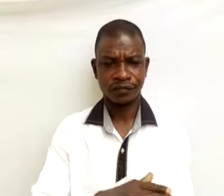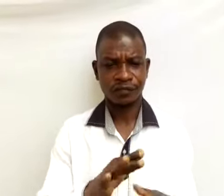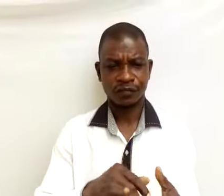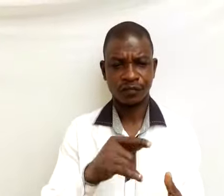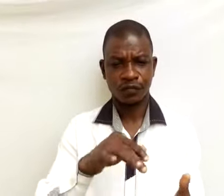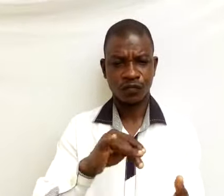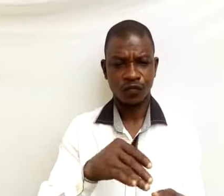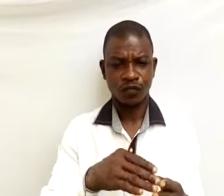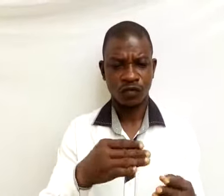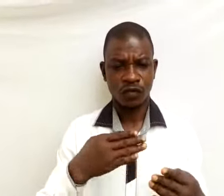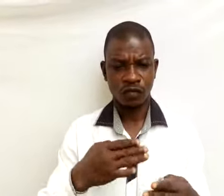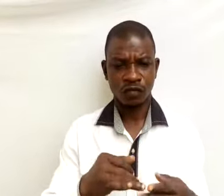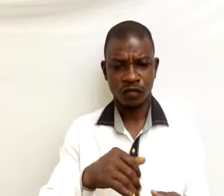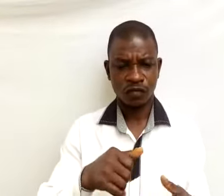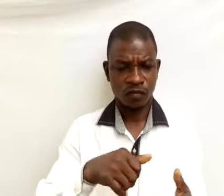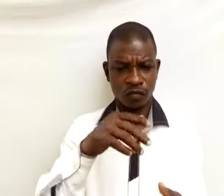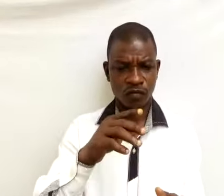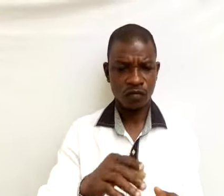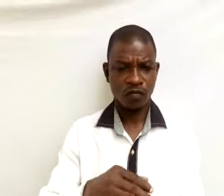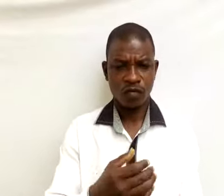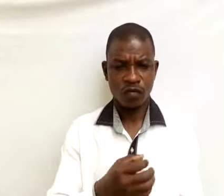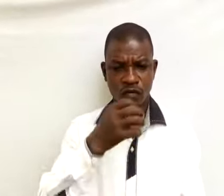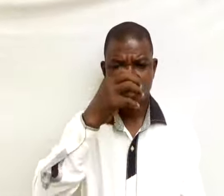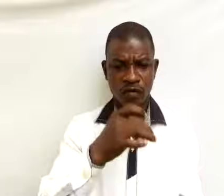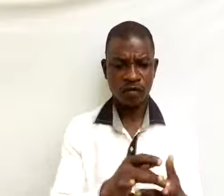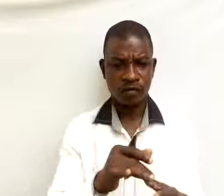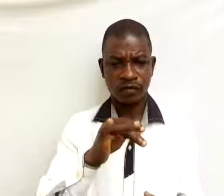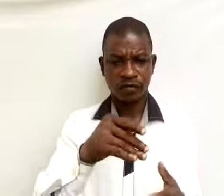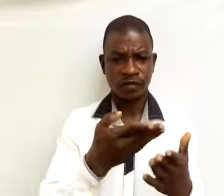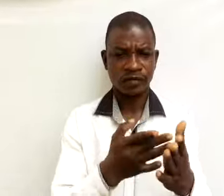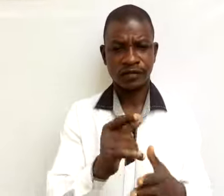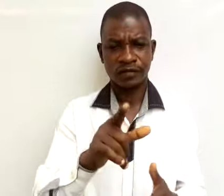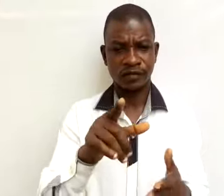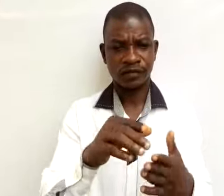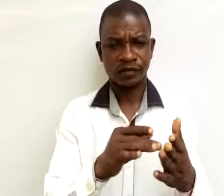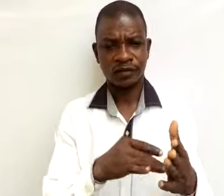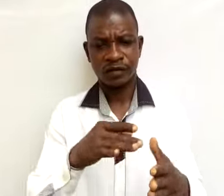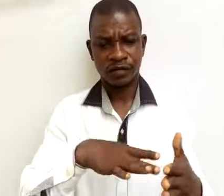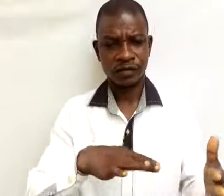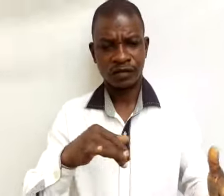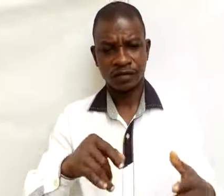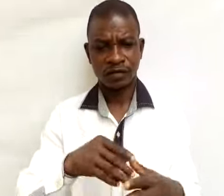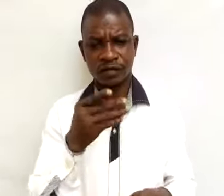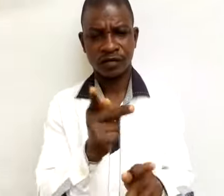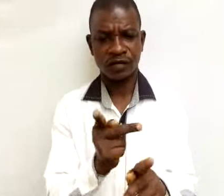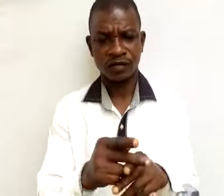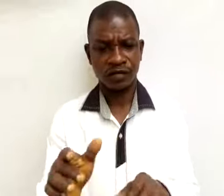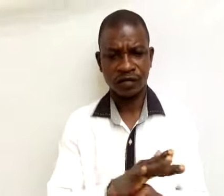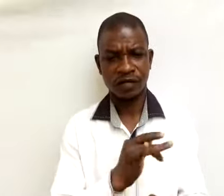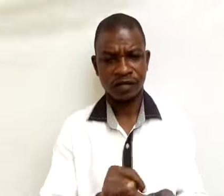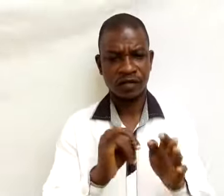the boxes drawn according to their label. Study carefully and identify your